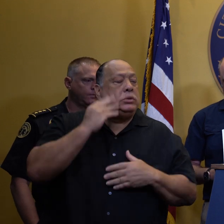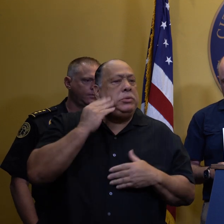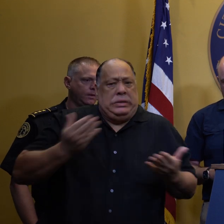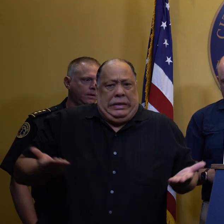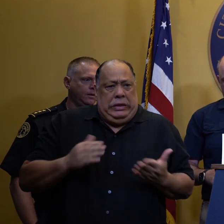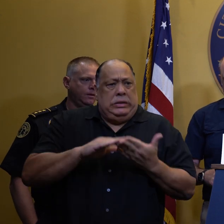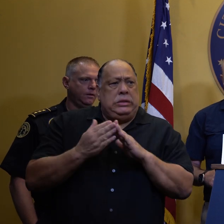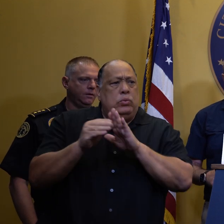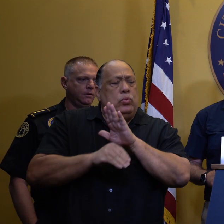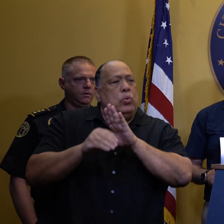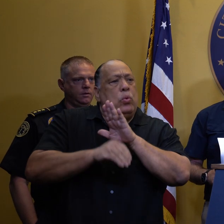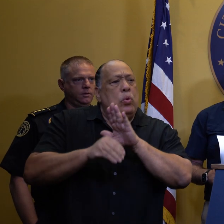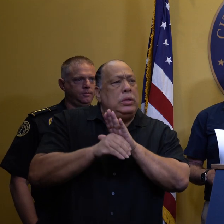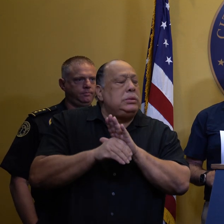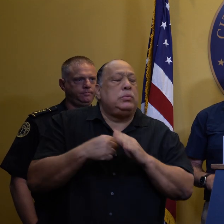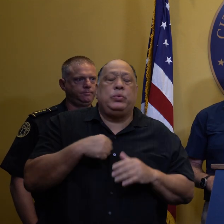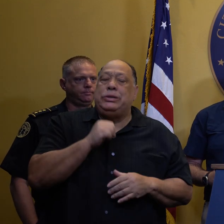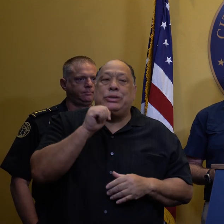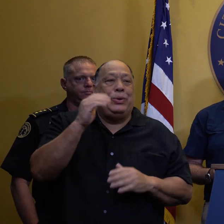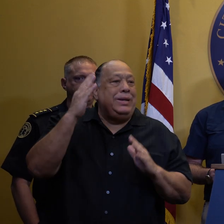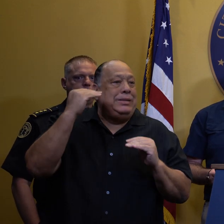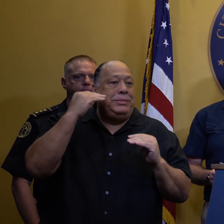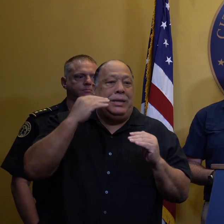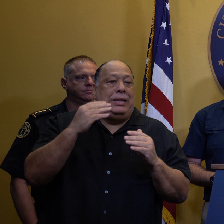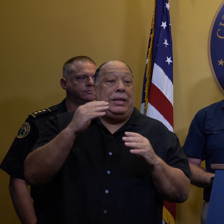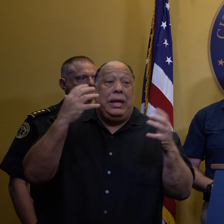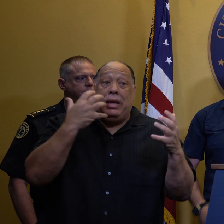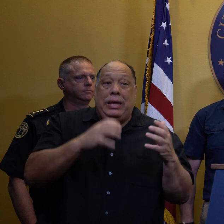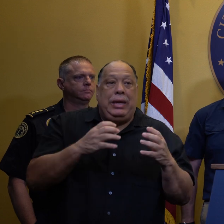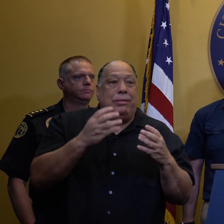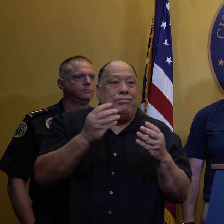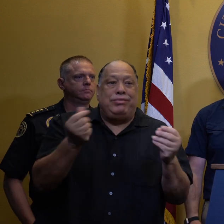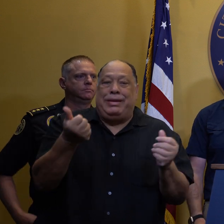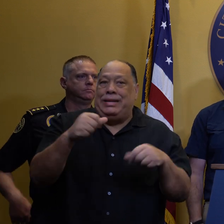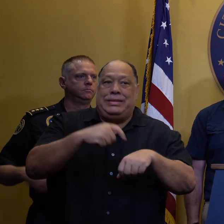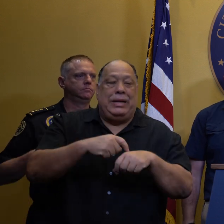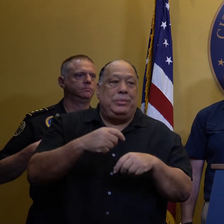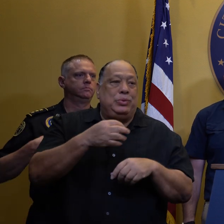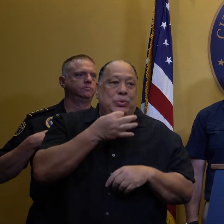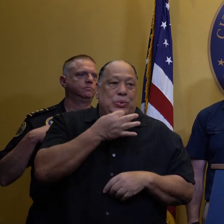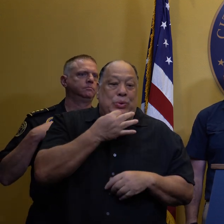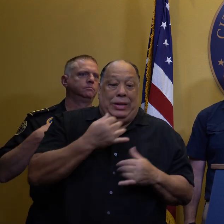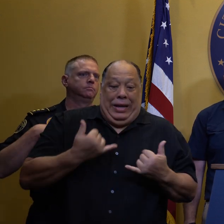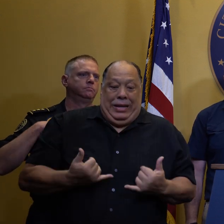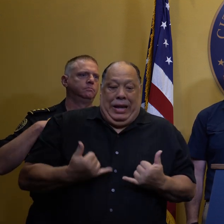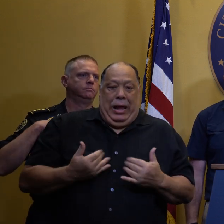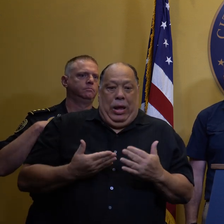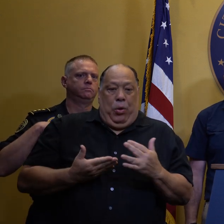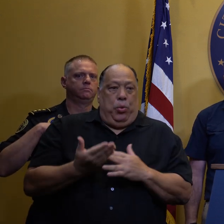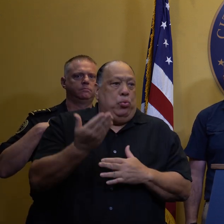of New Orleans, and we do not anticipate it lifting up any time soon, meaning throughout now